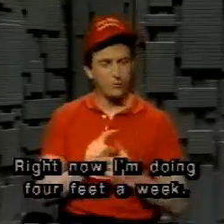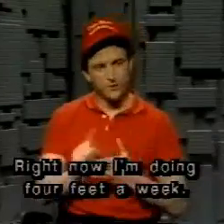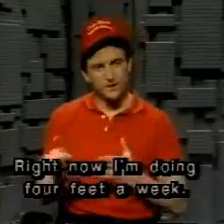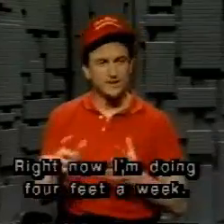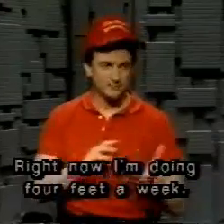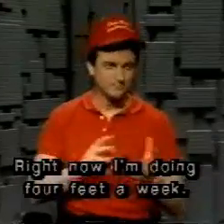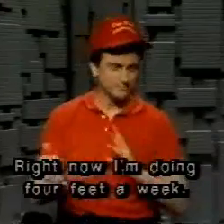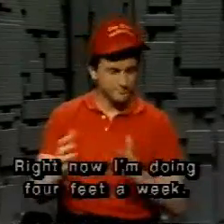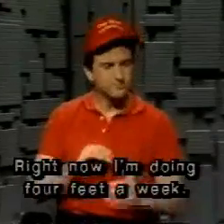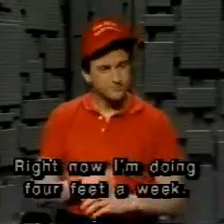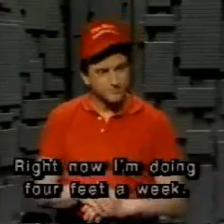week.